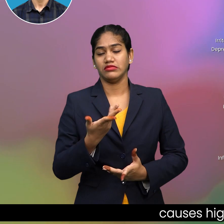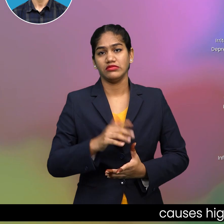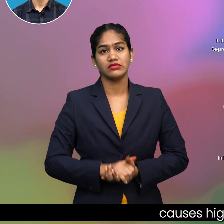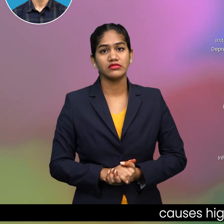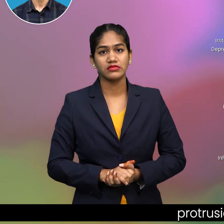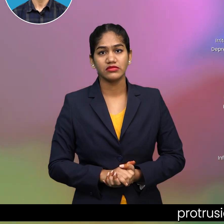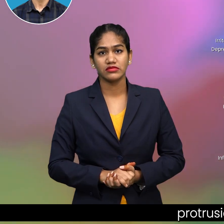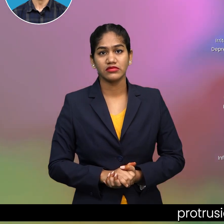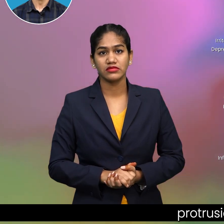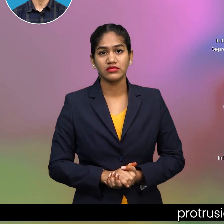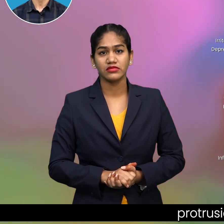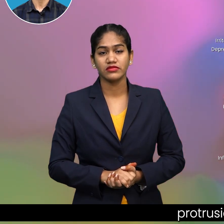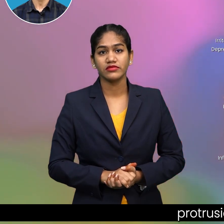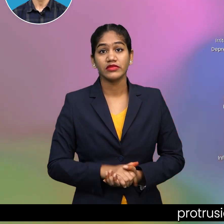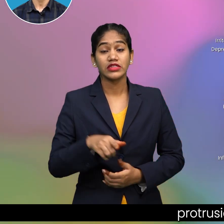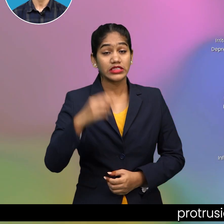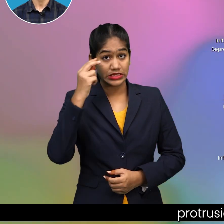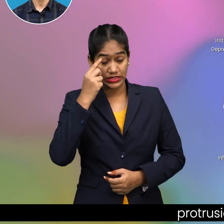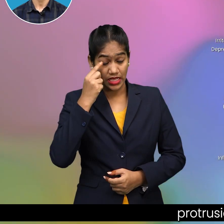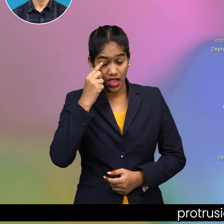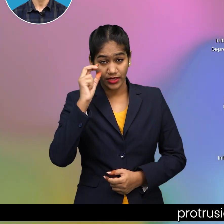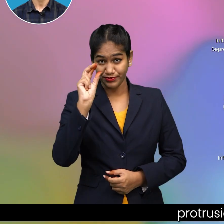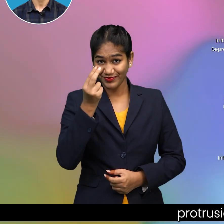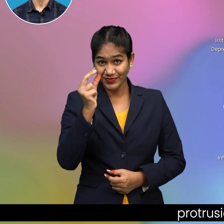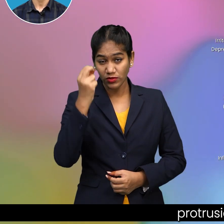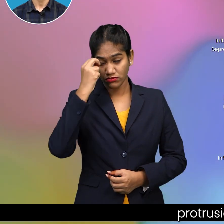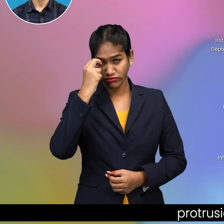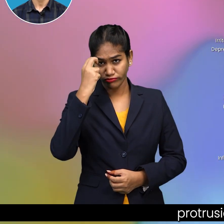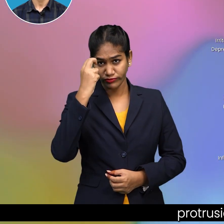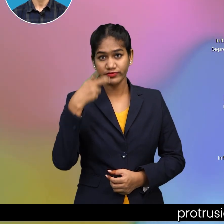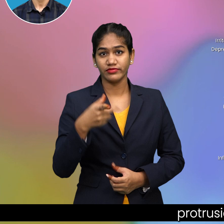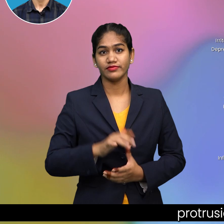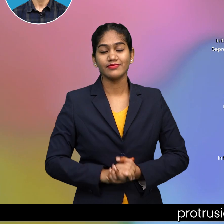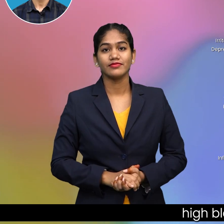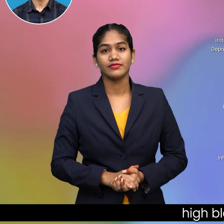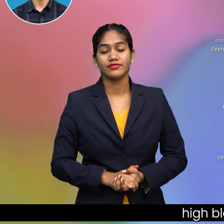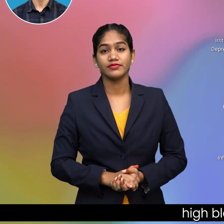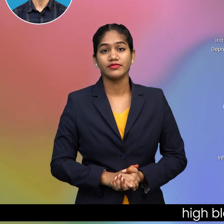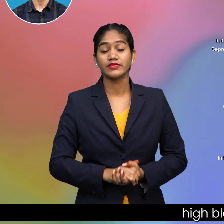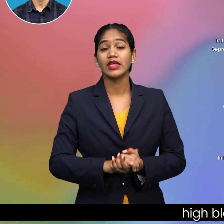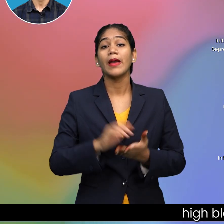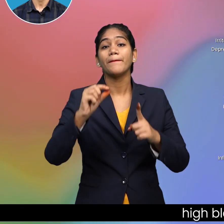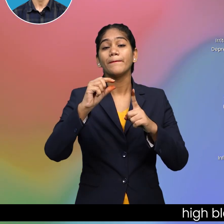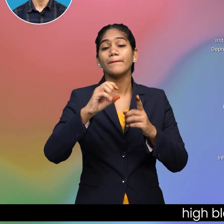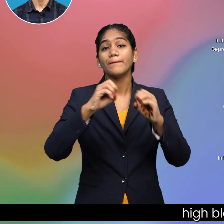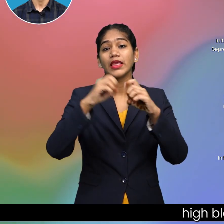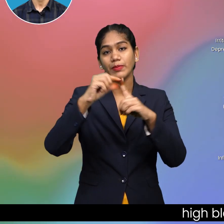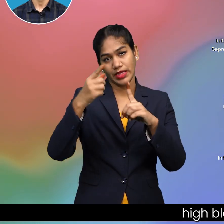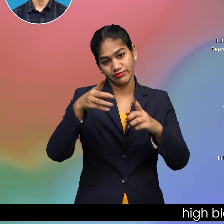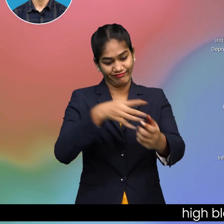protrusion of eyeballs, high blood pressure,